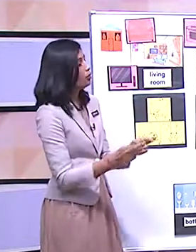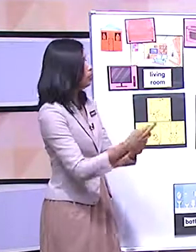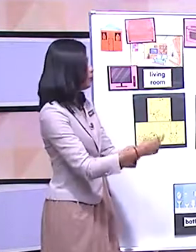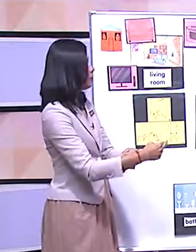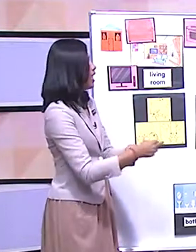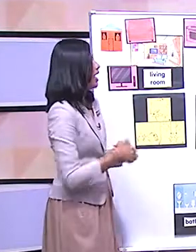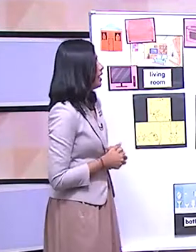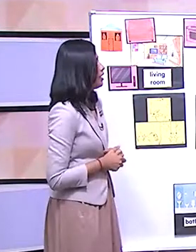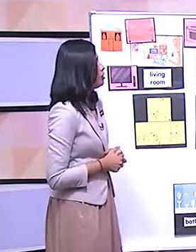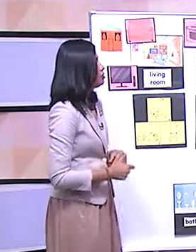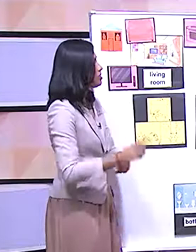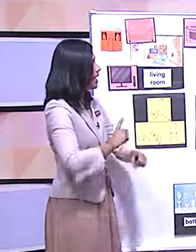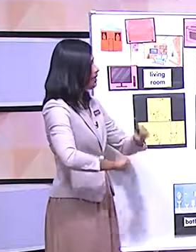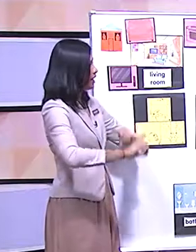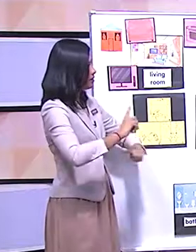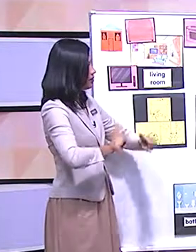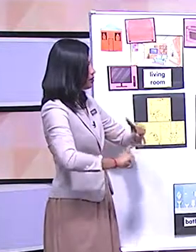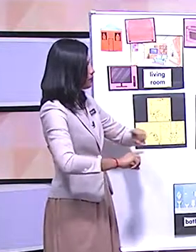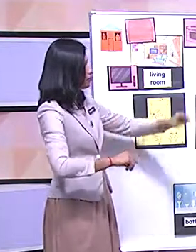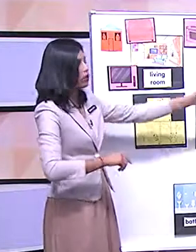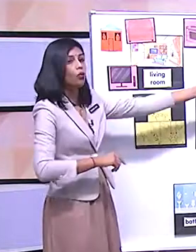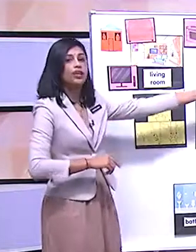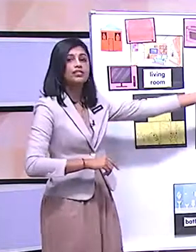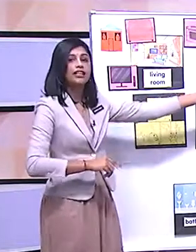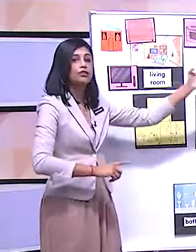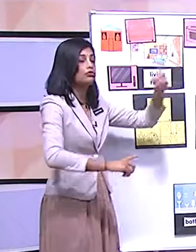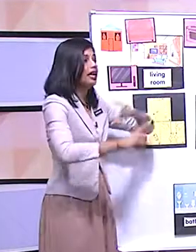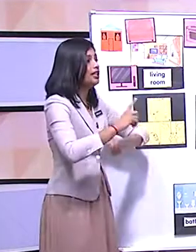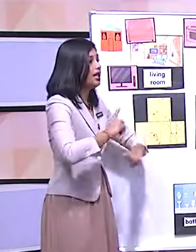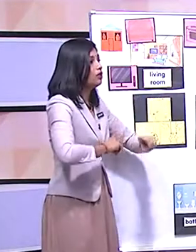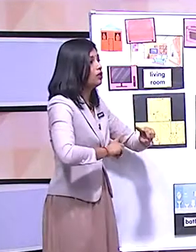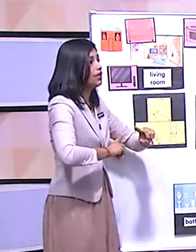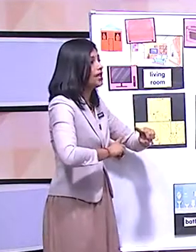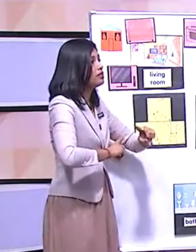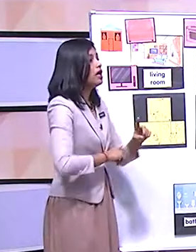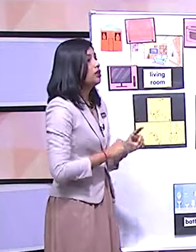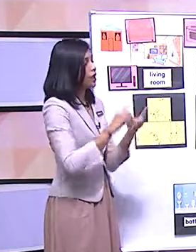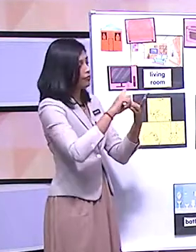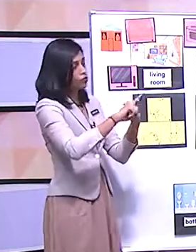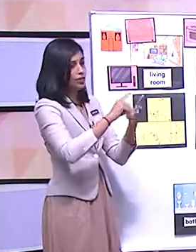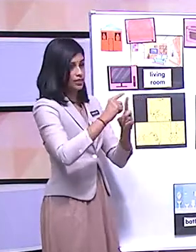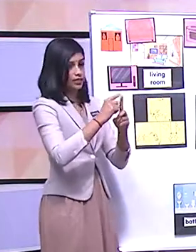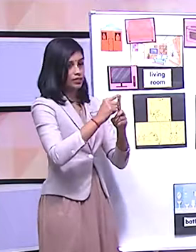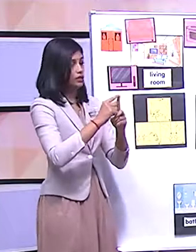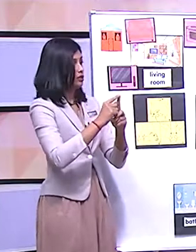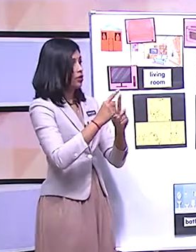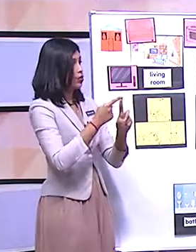bedroom. And to sign that, what is that? To sign that, we call that as, you have two words. Mm-hmm. One